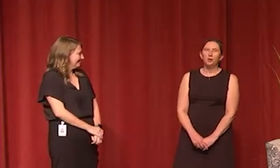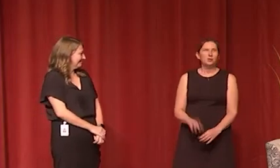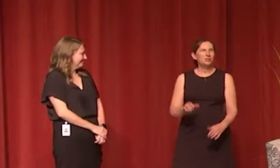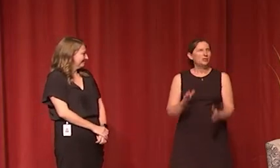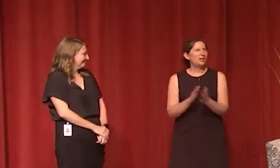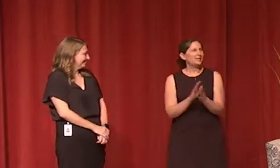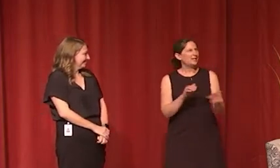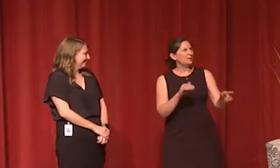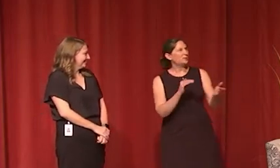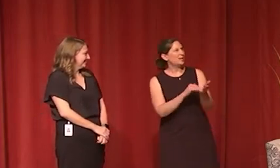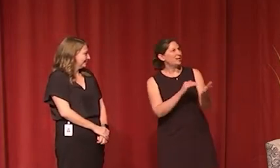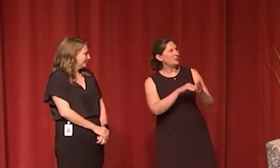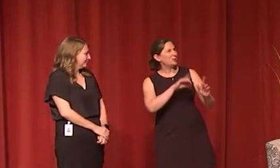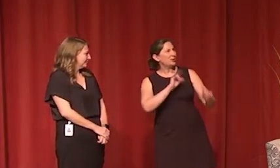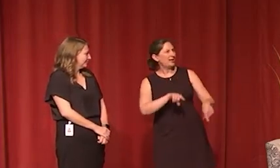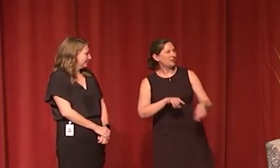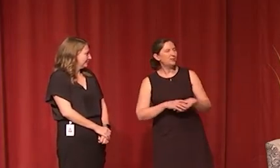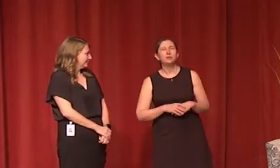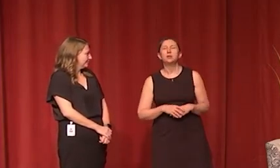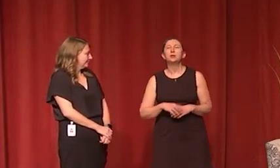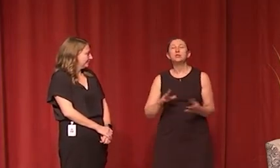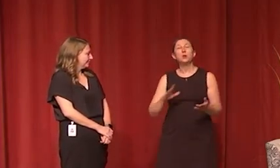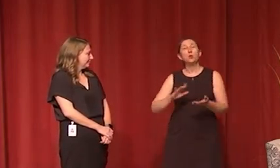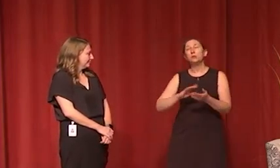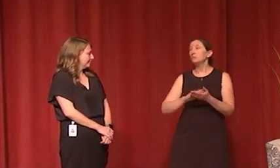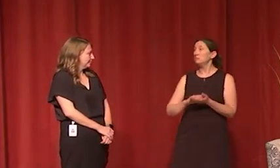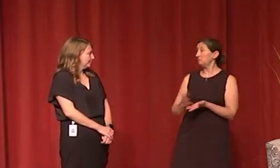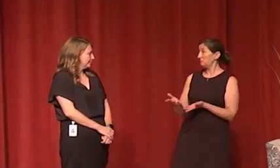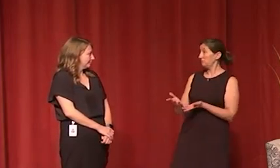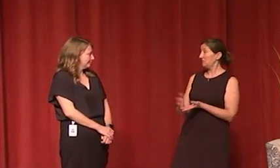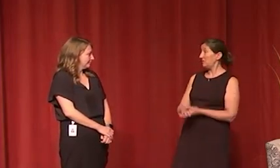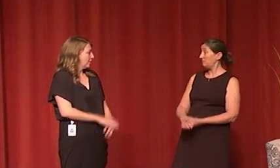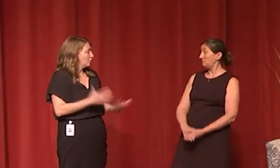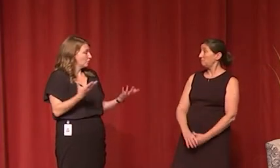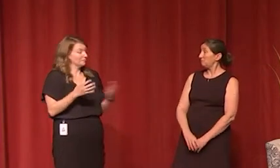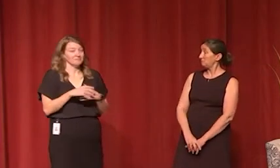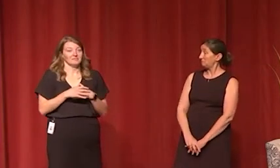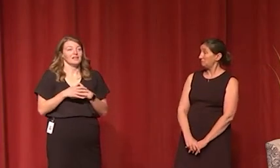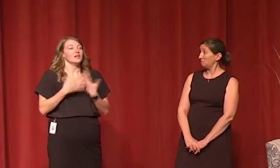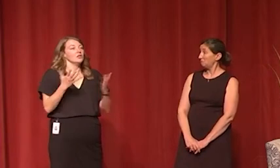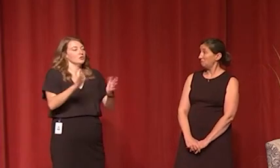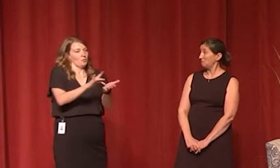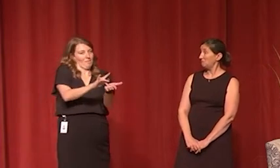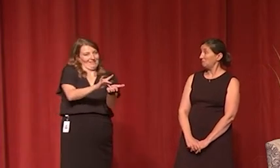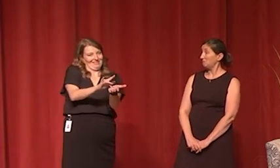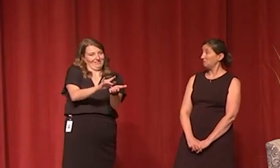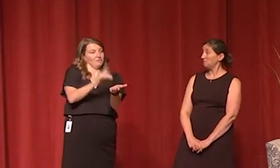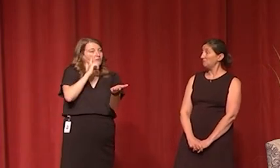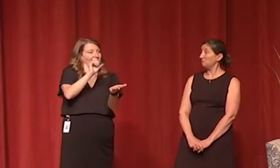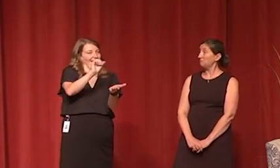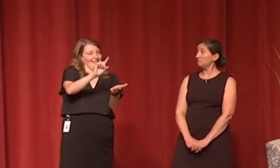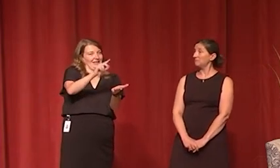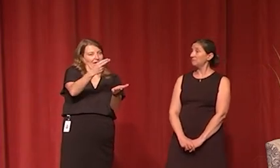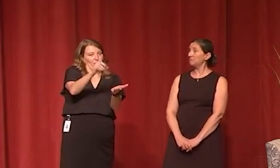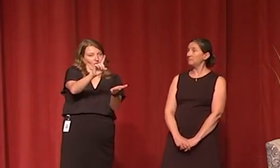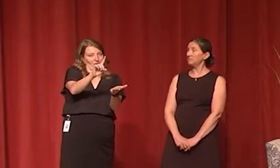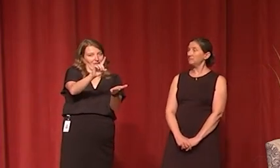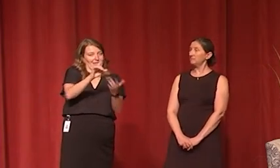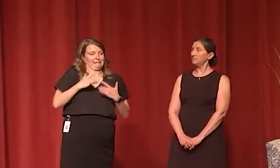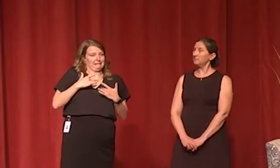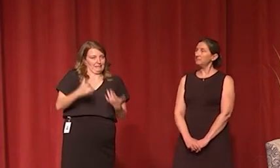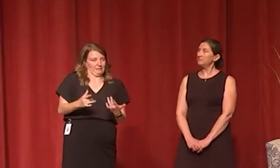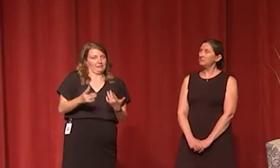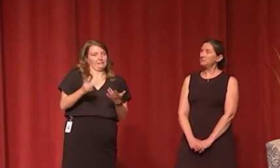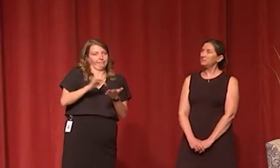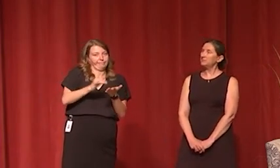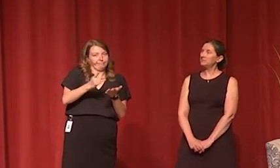this. I mean, I think on the stimulant side, so there's a very, so the medications for ADHD that are most commonly used